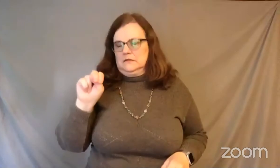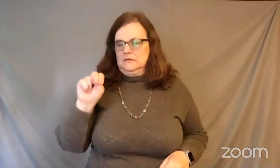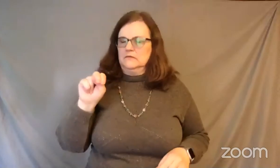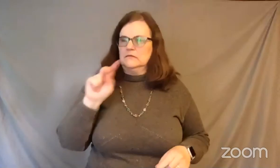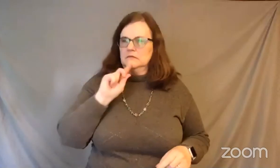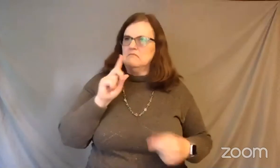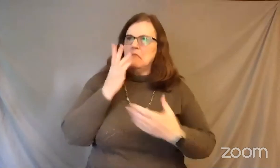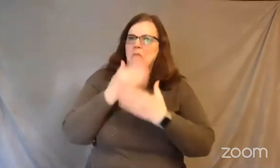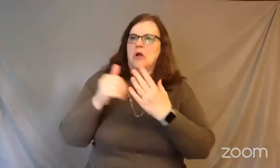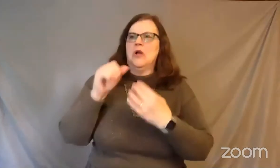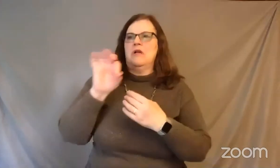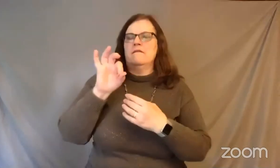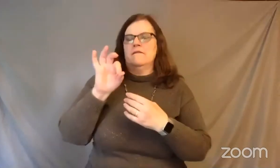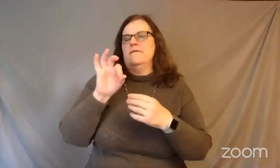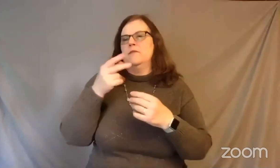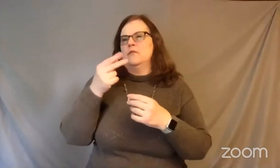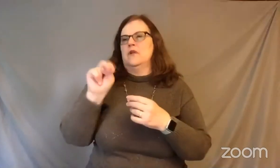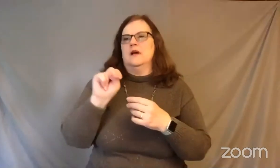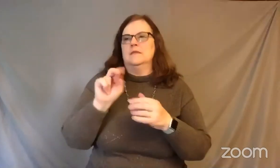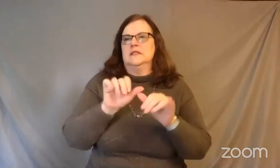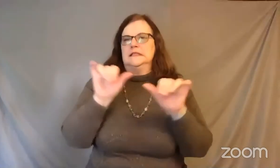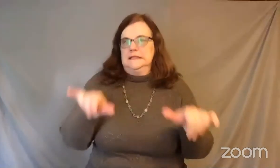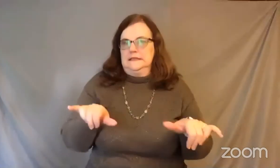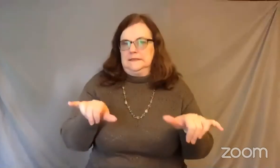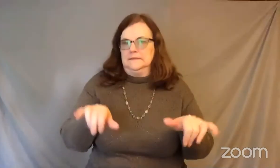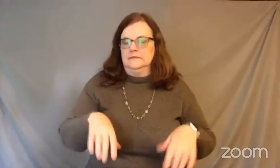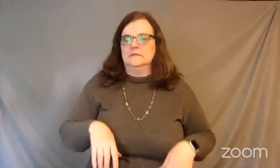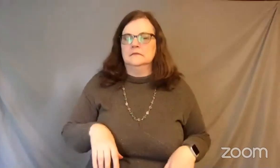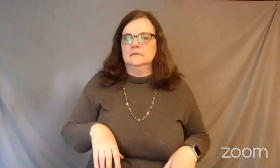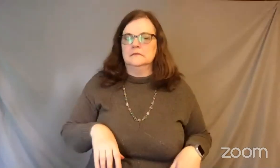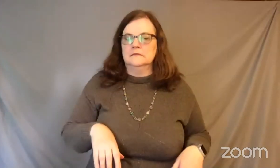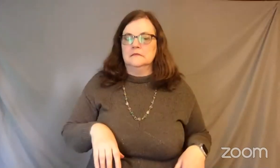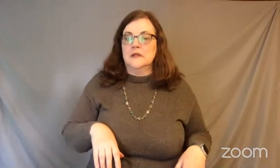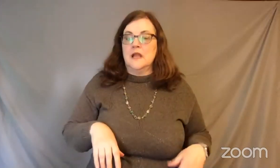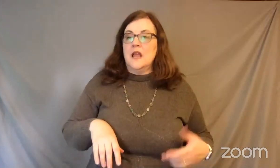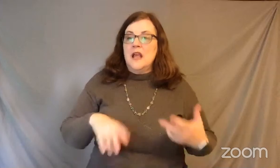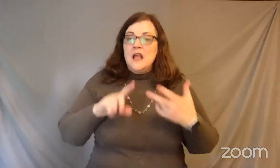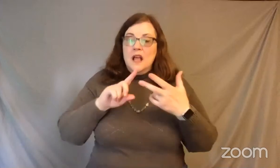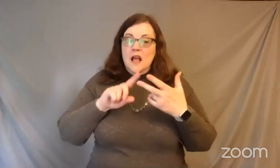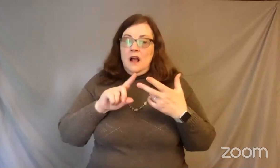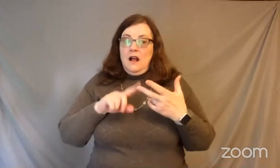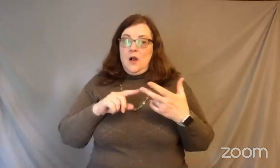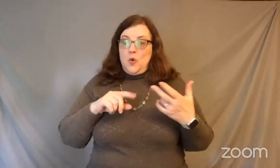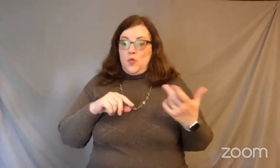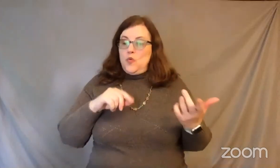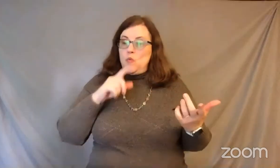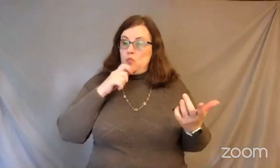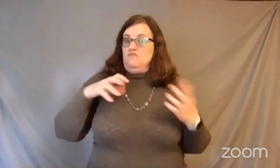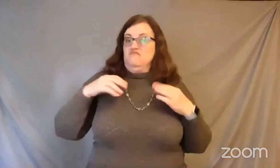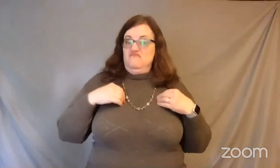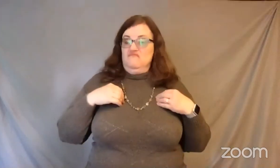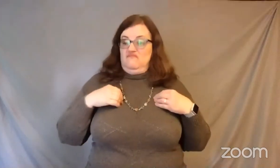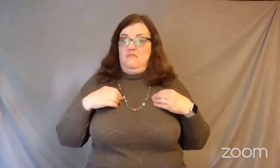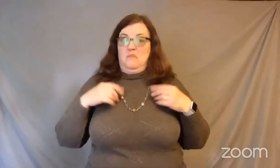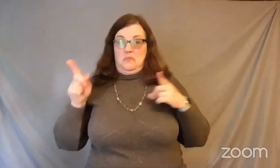those situations, pointing is used as a gesture. But in sign languages, we see pointing used also in the pronominal